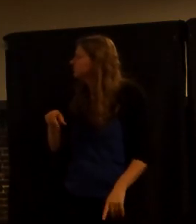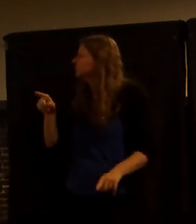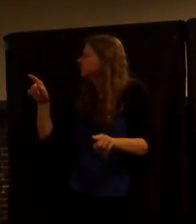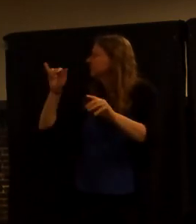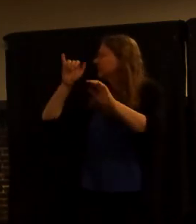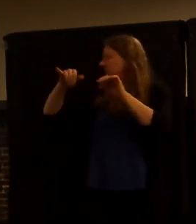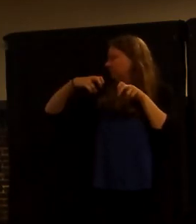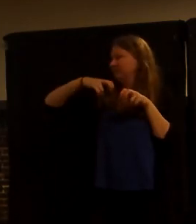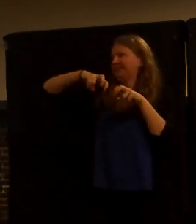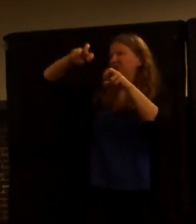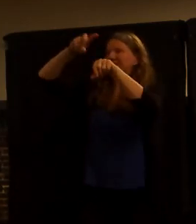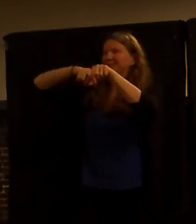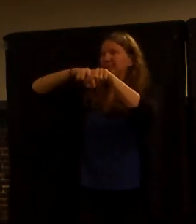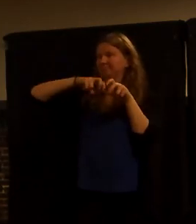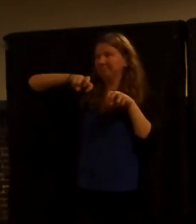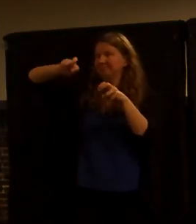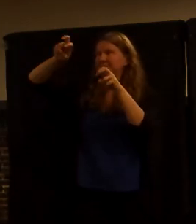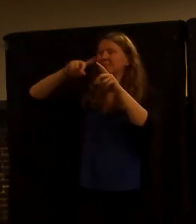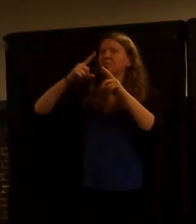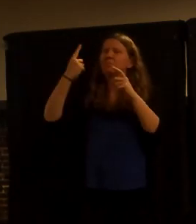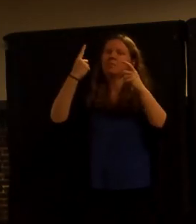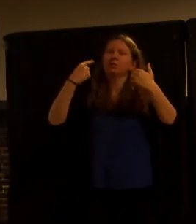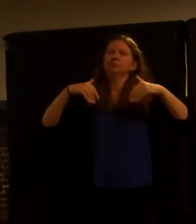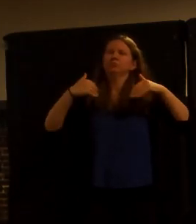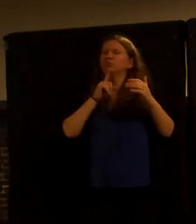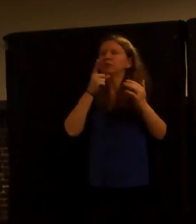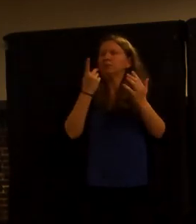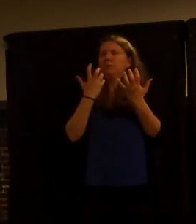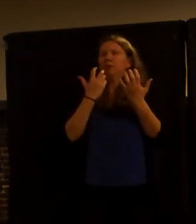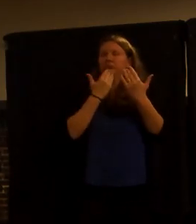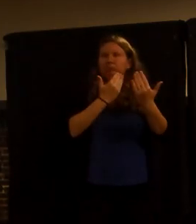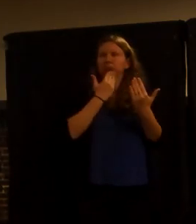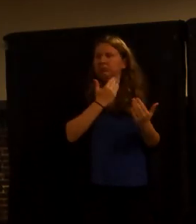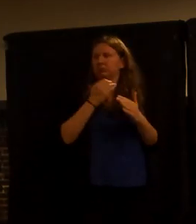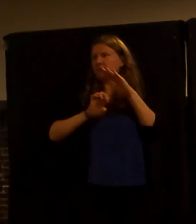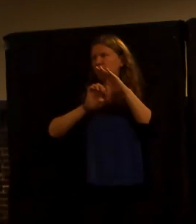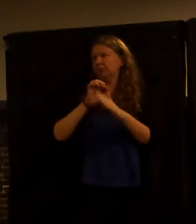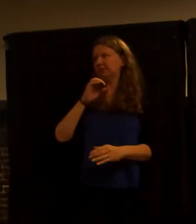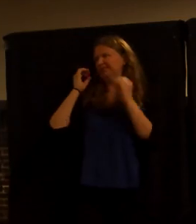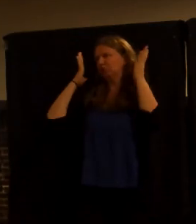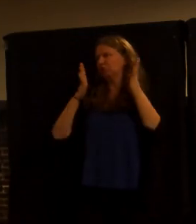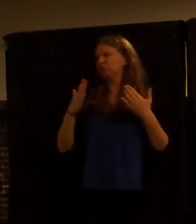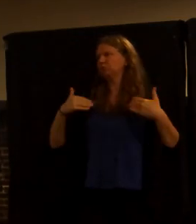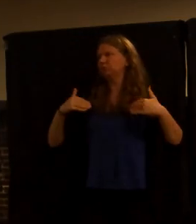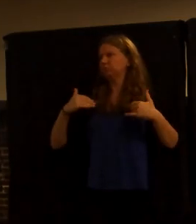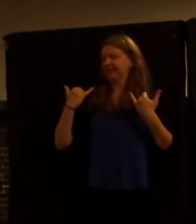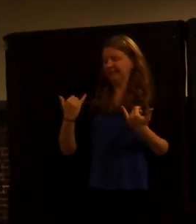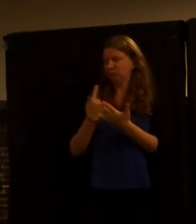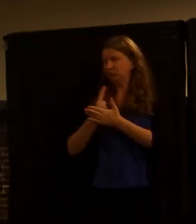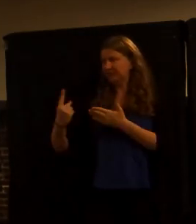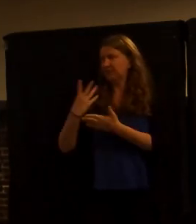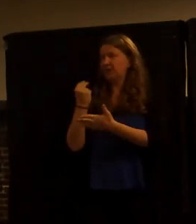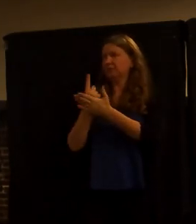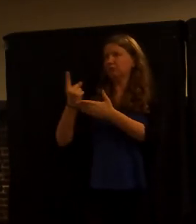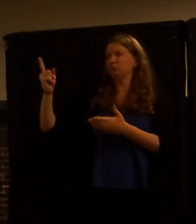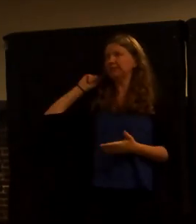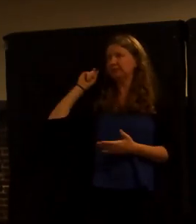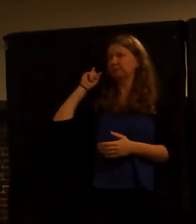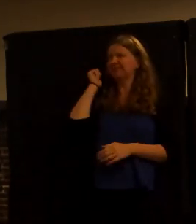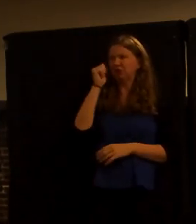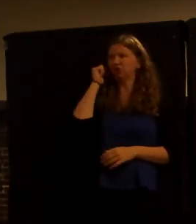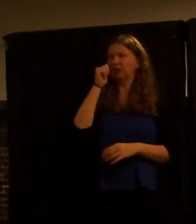for social studies and science. So we have that transition time built in, and I just want to commend